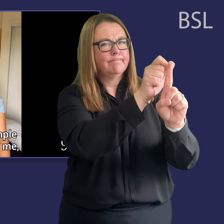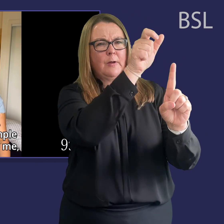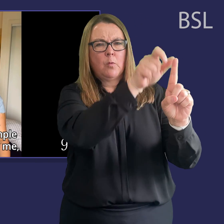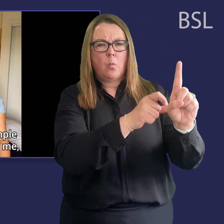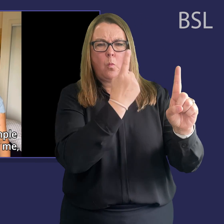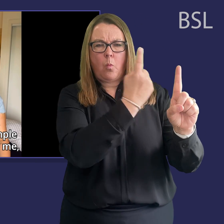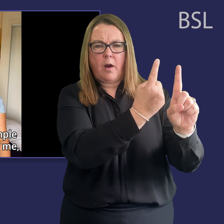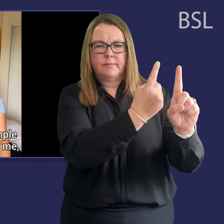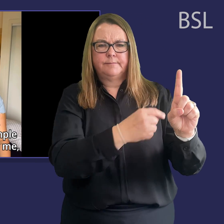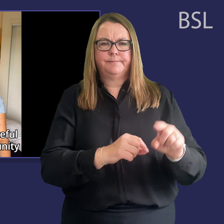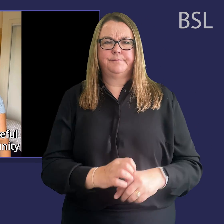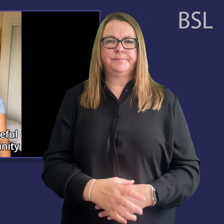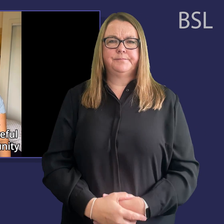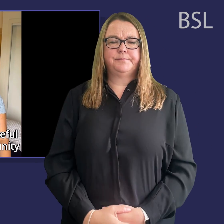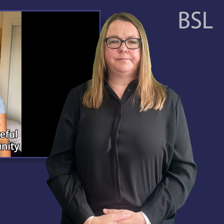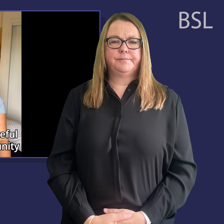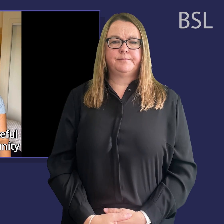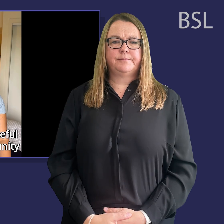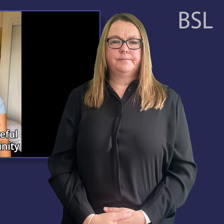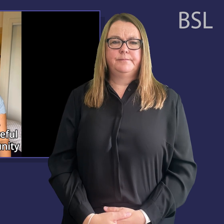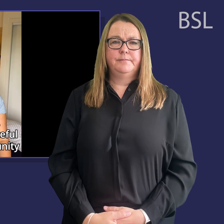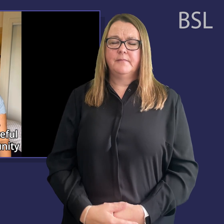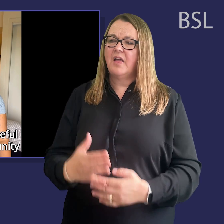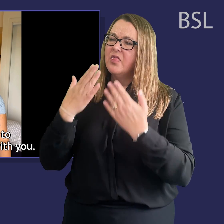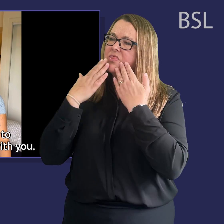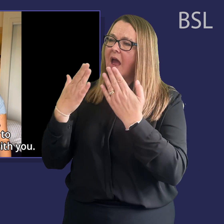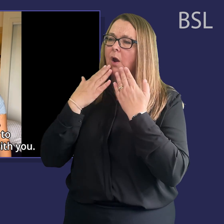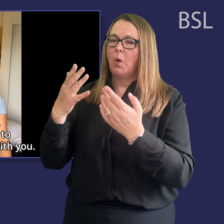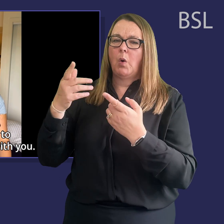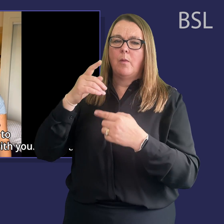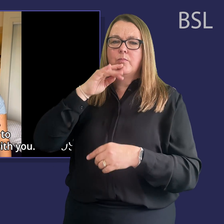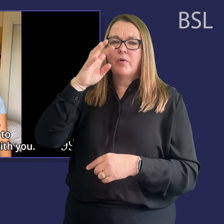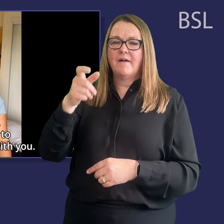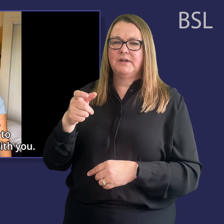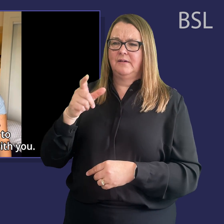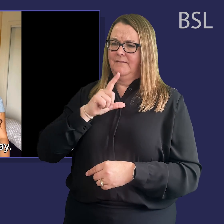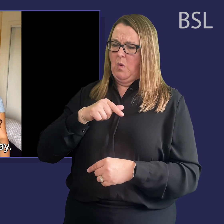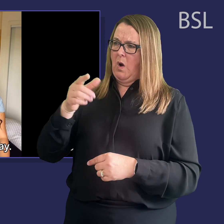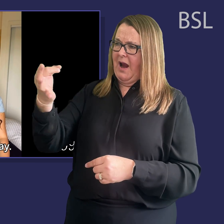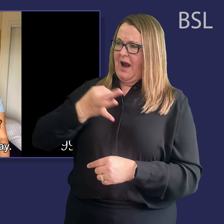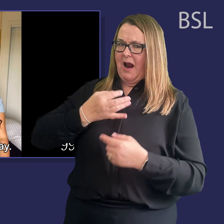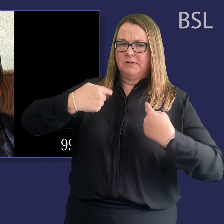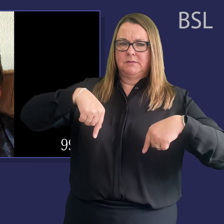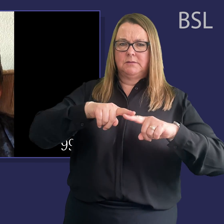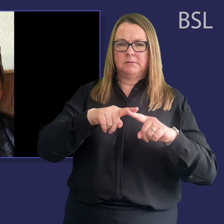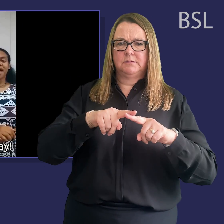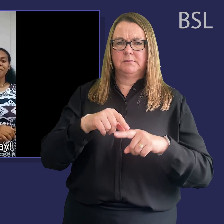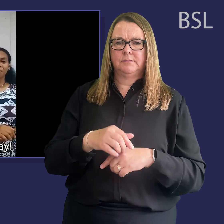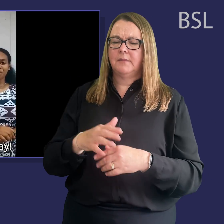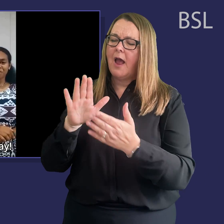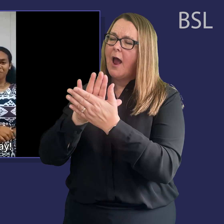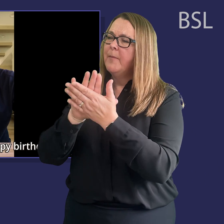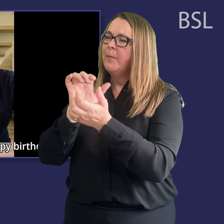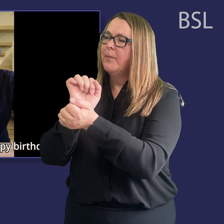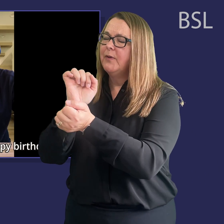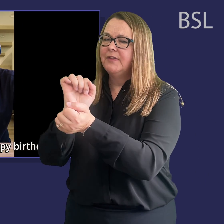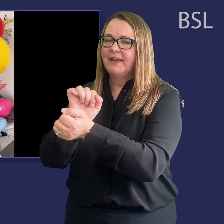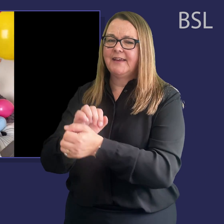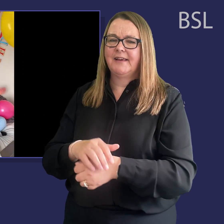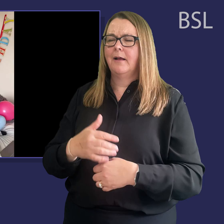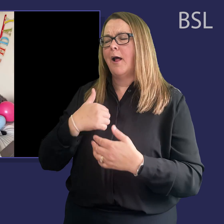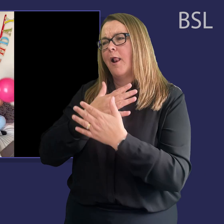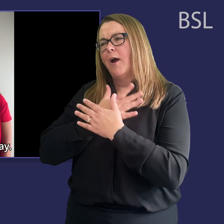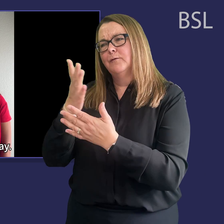an example in this world to me, and I'm so grateful for the opportunity of being able to follow and serve under you. Happy birthday. Happy birthday. Happy birthday. Happy